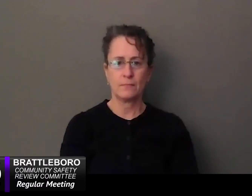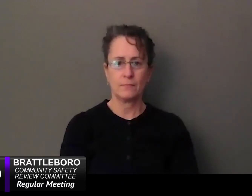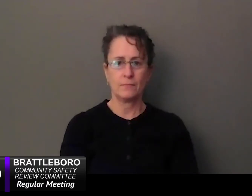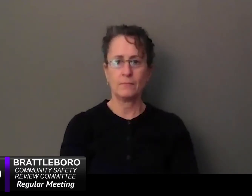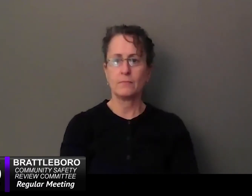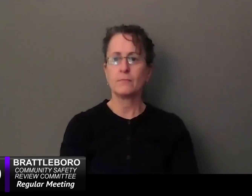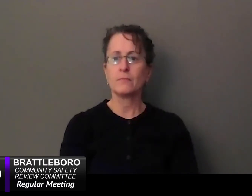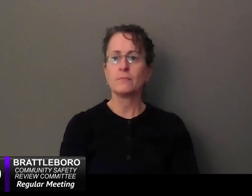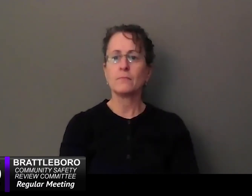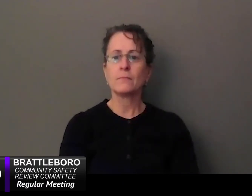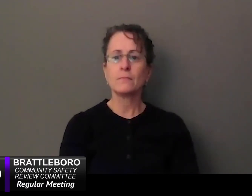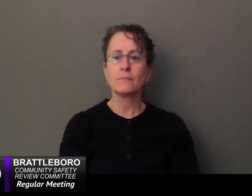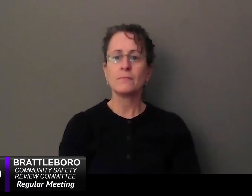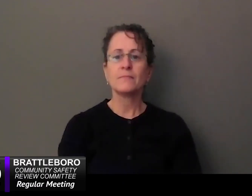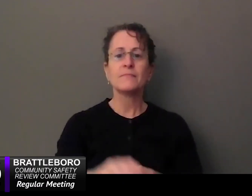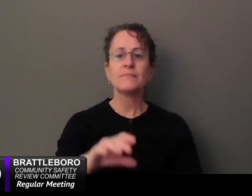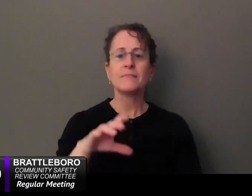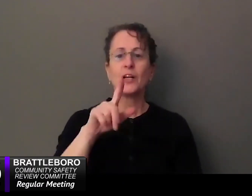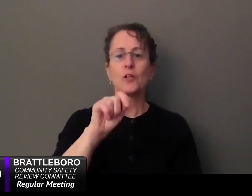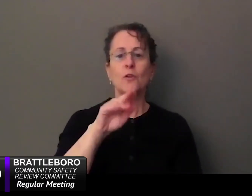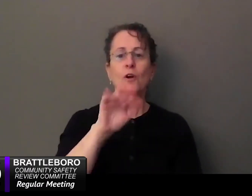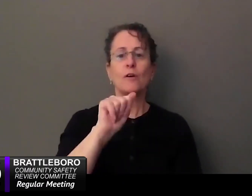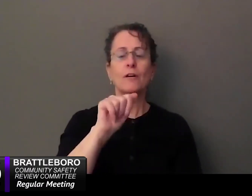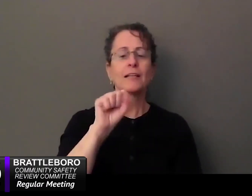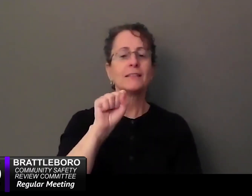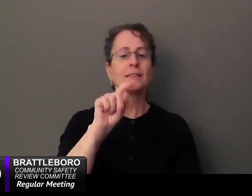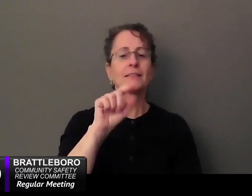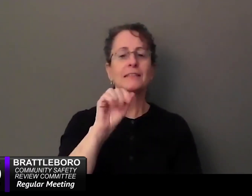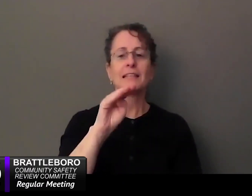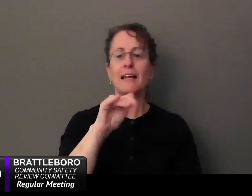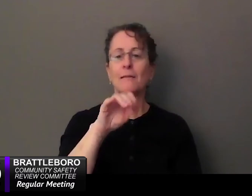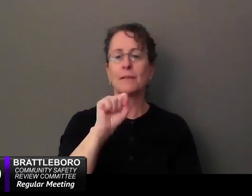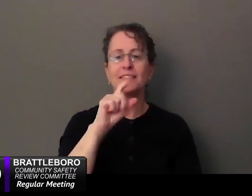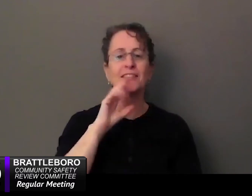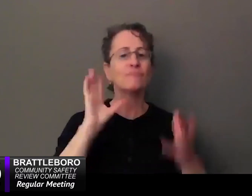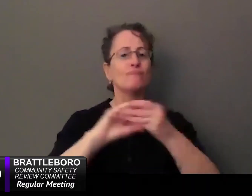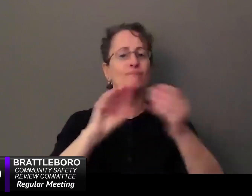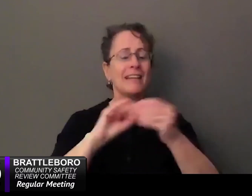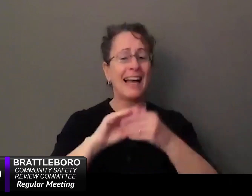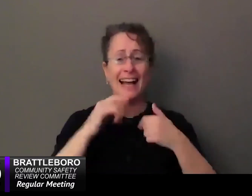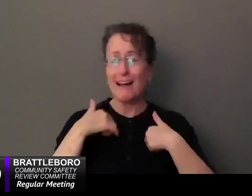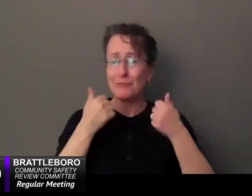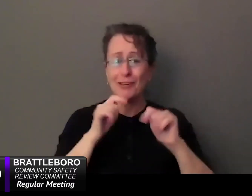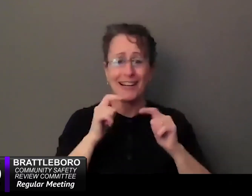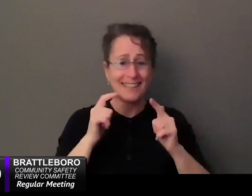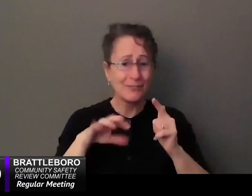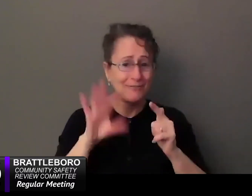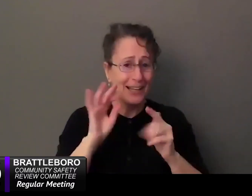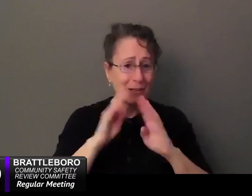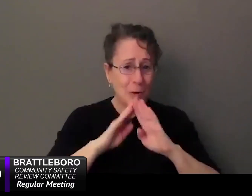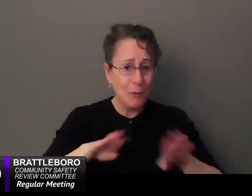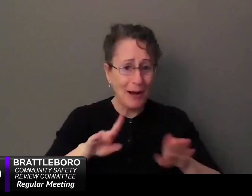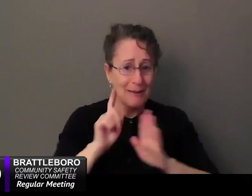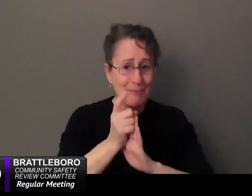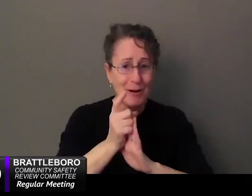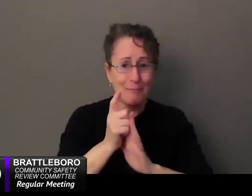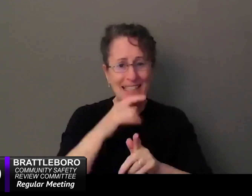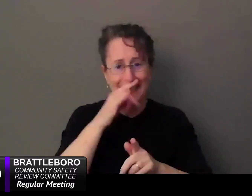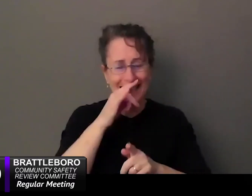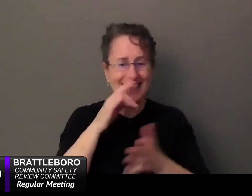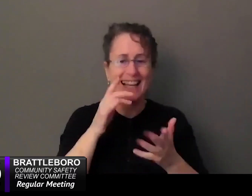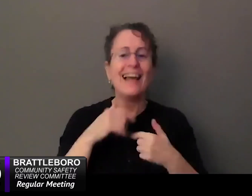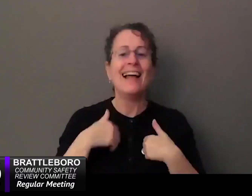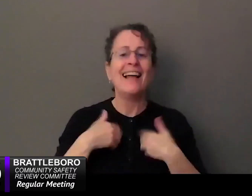I'm trying to find a good moment to go when I don't have kids talking in the background. My name's Laura Stannis, and I use she,